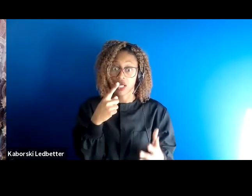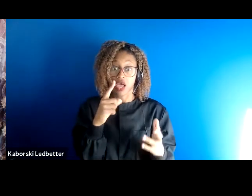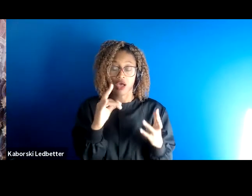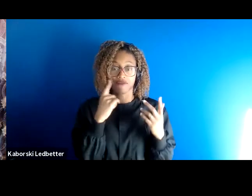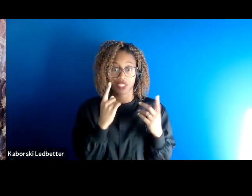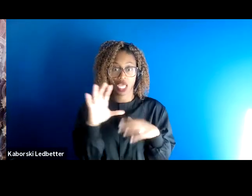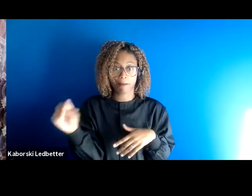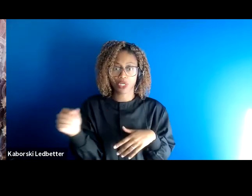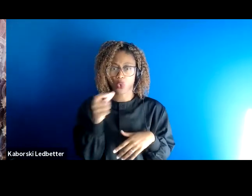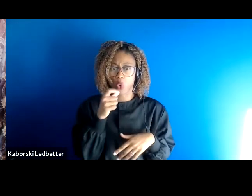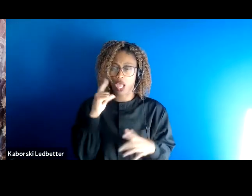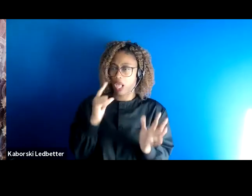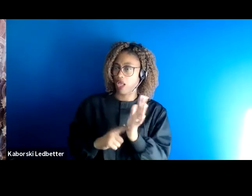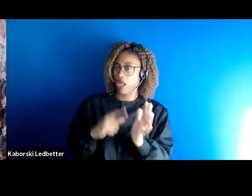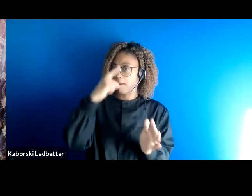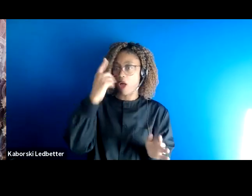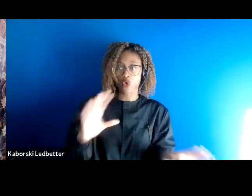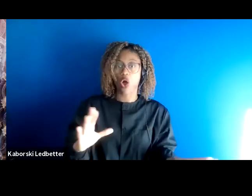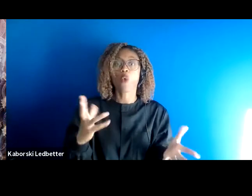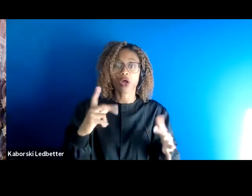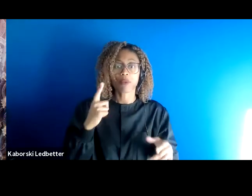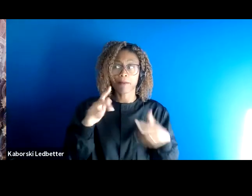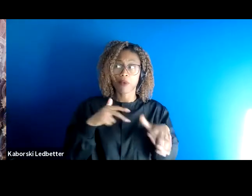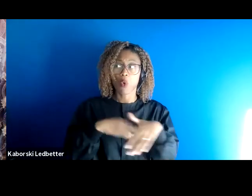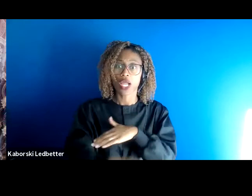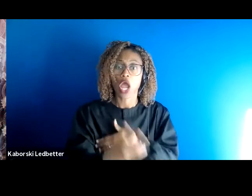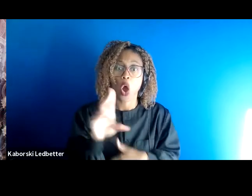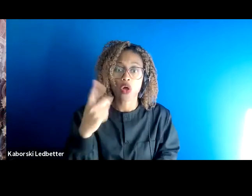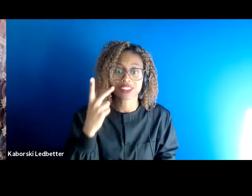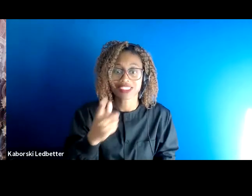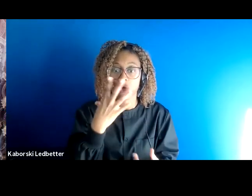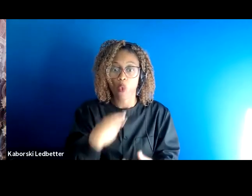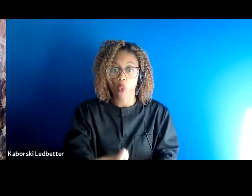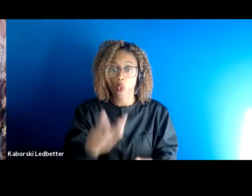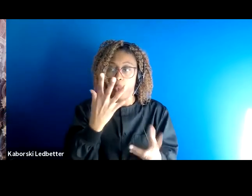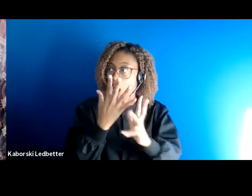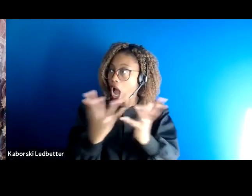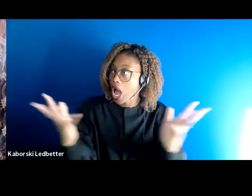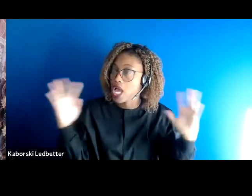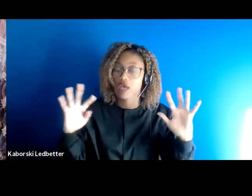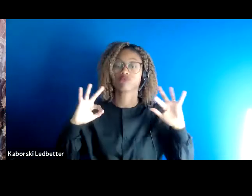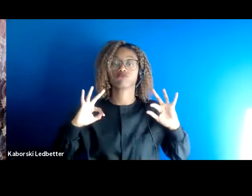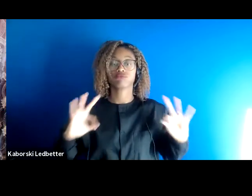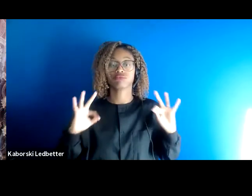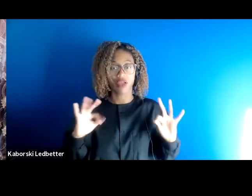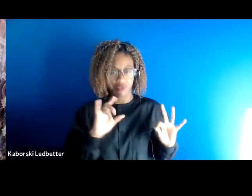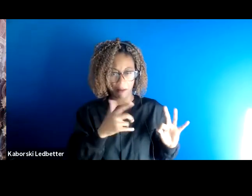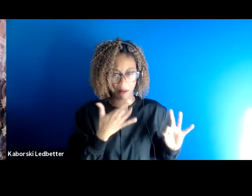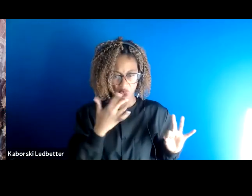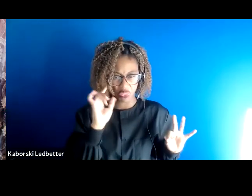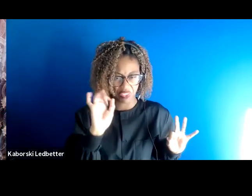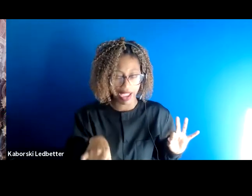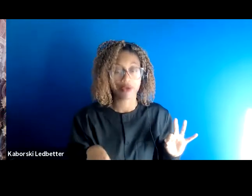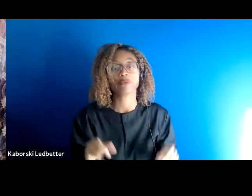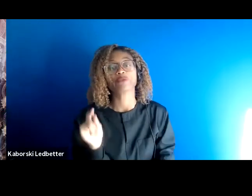be a Black person. So when Kimberly Crenshaw asked, sort of